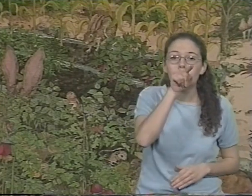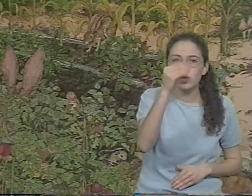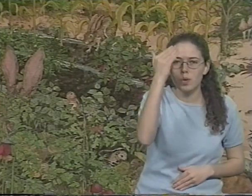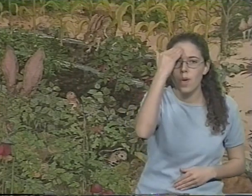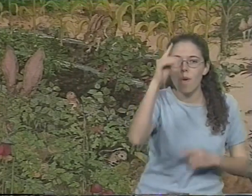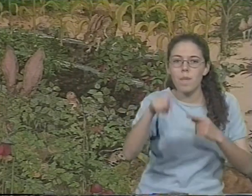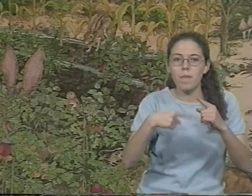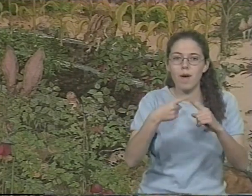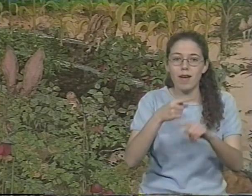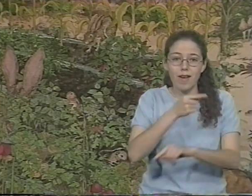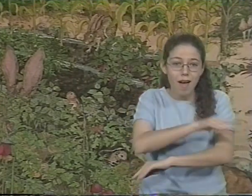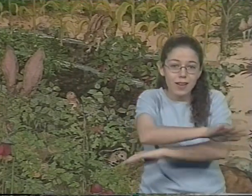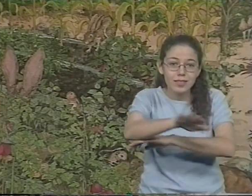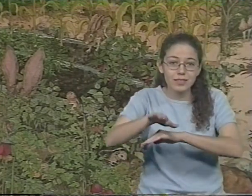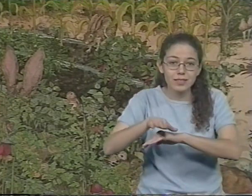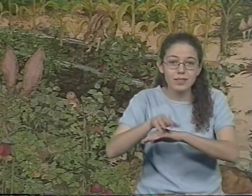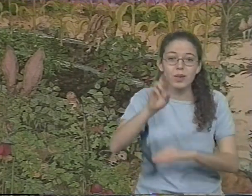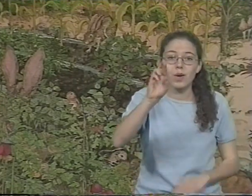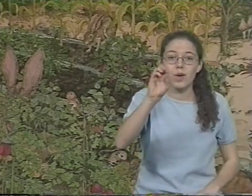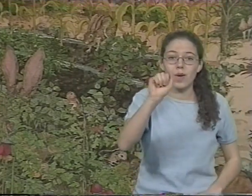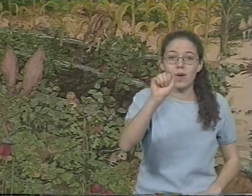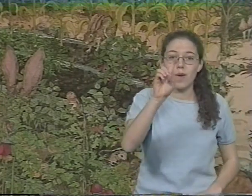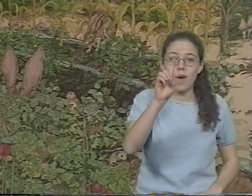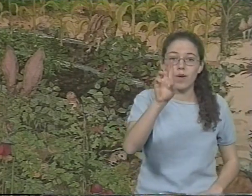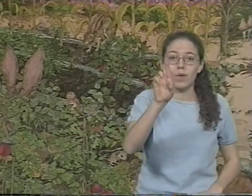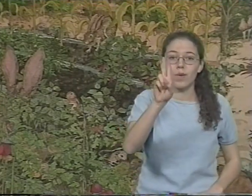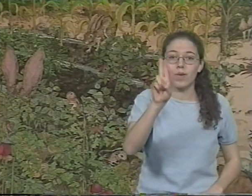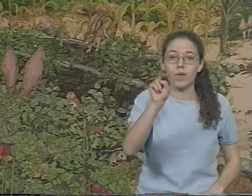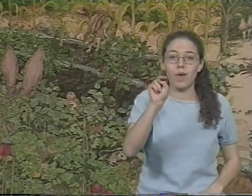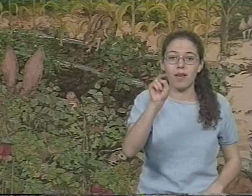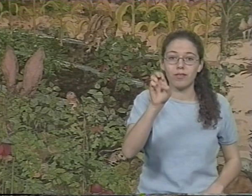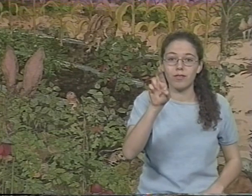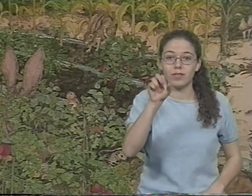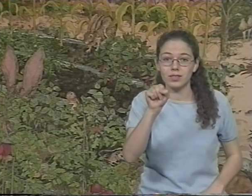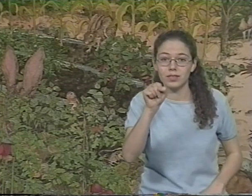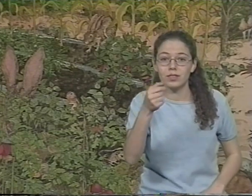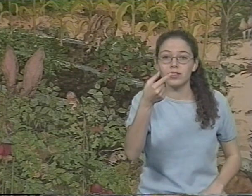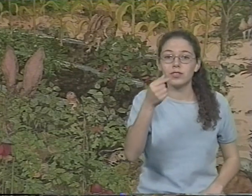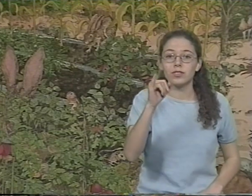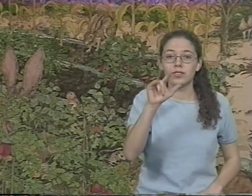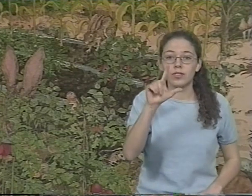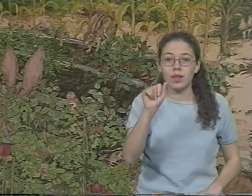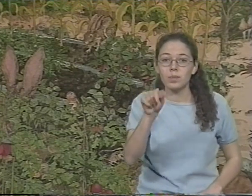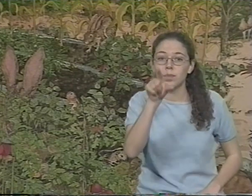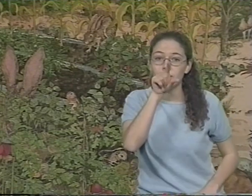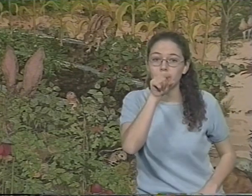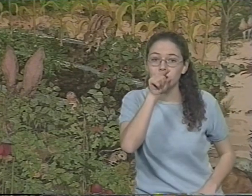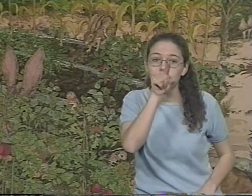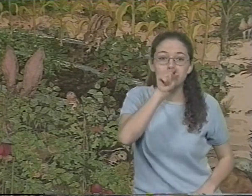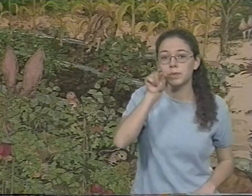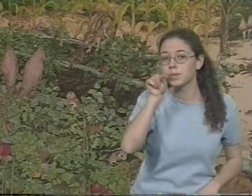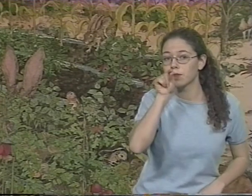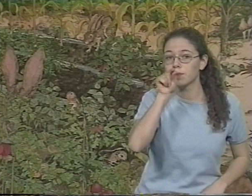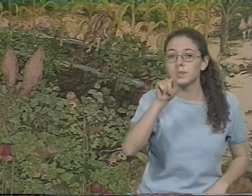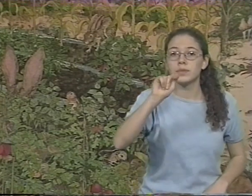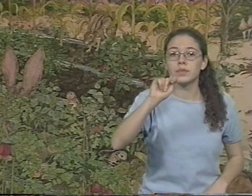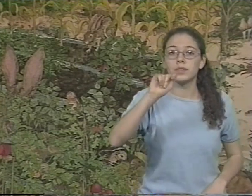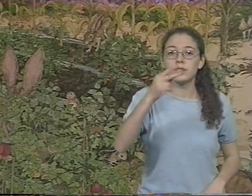Birds, too, became aware of Alejandro's garden. Road runners, gila woodpeckers, thrashers,